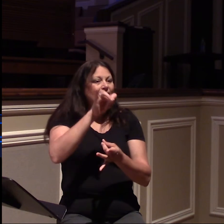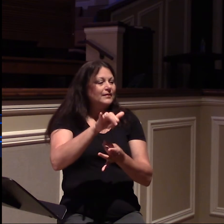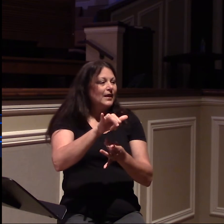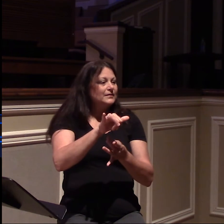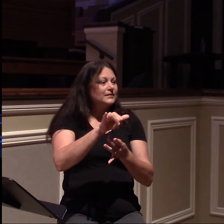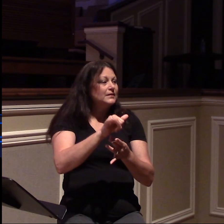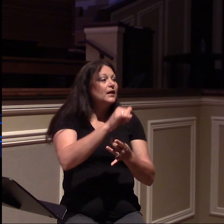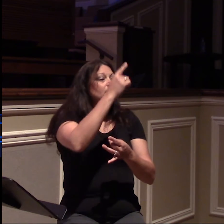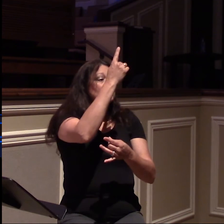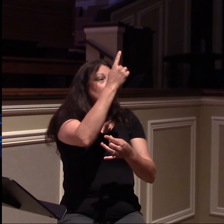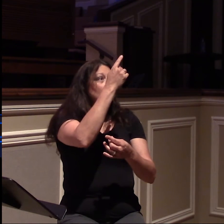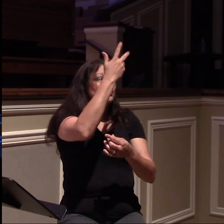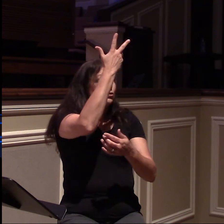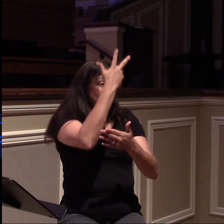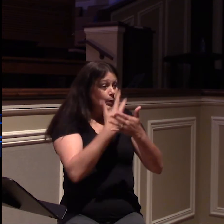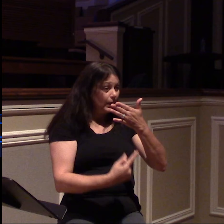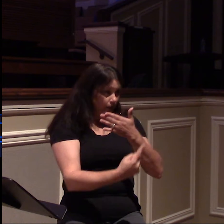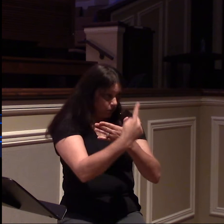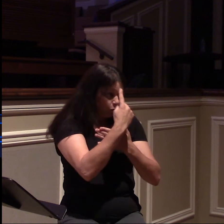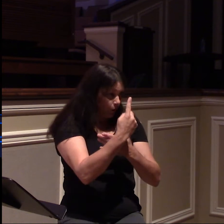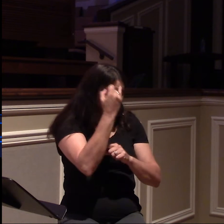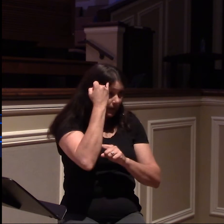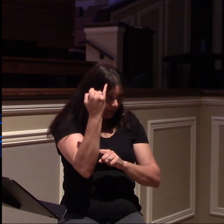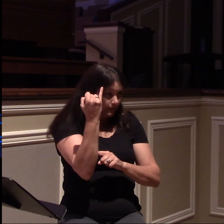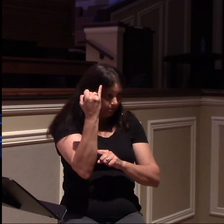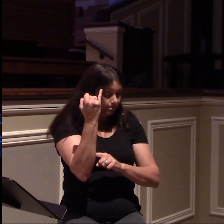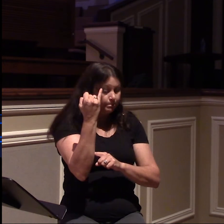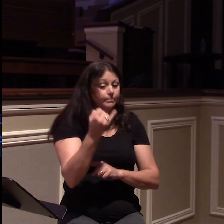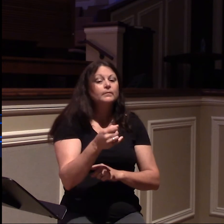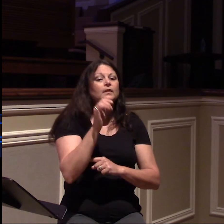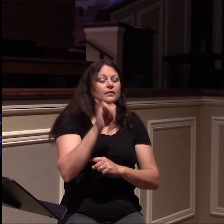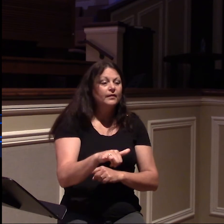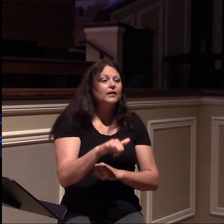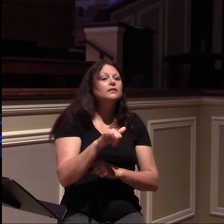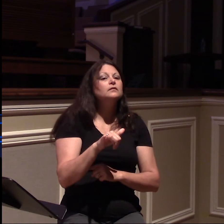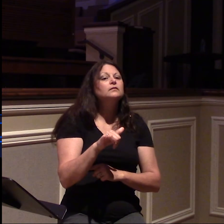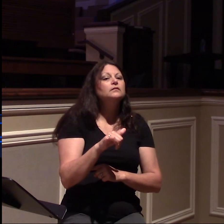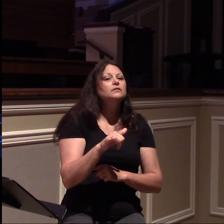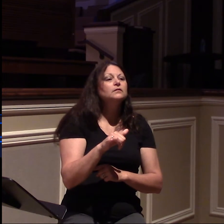together and also as families within it. And this orients us.